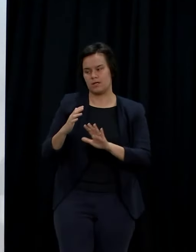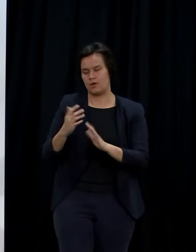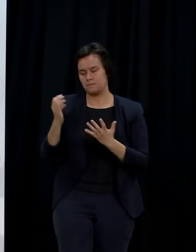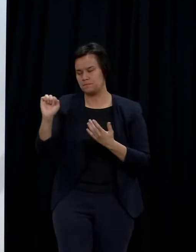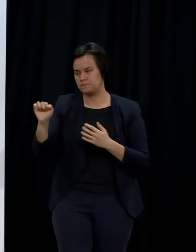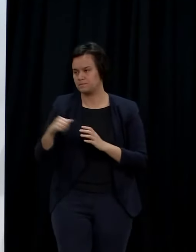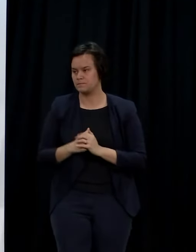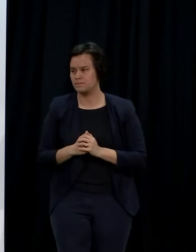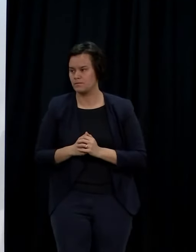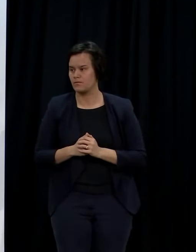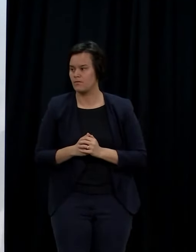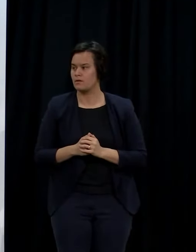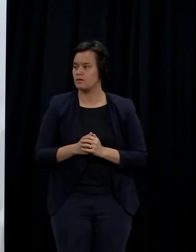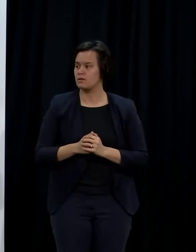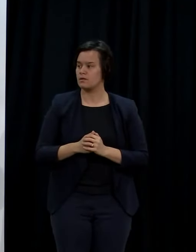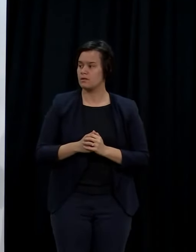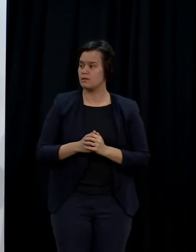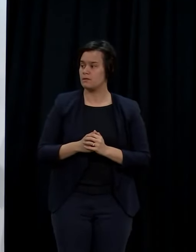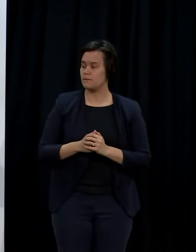why.